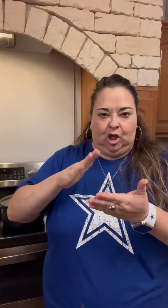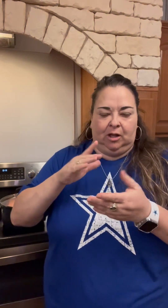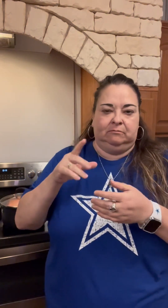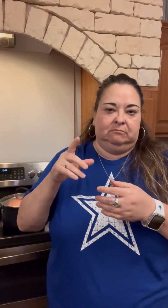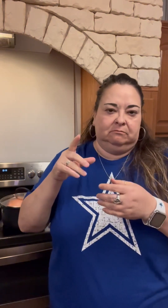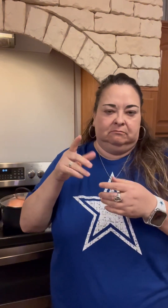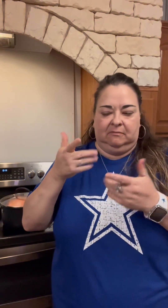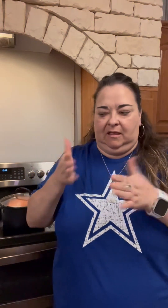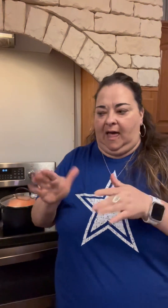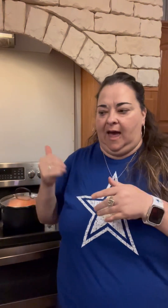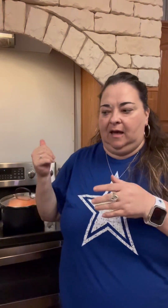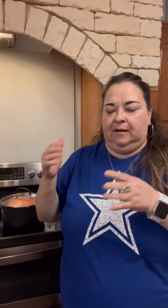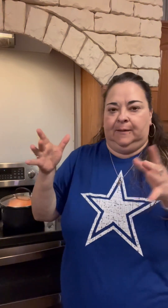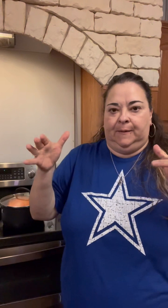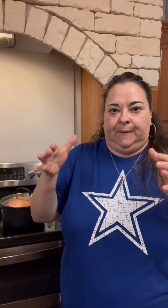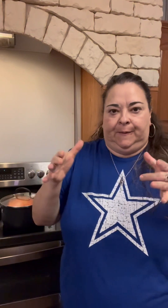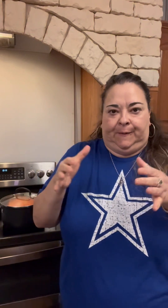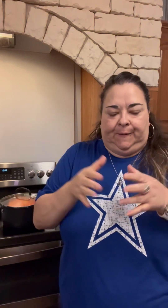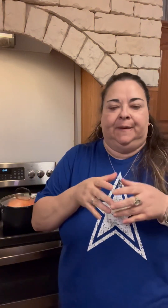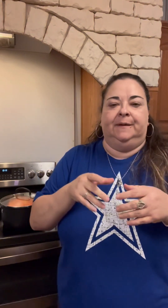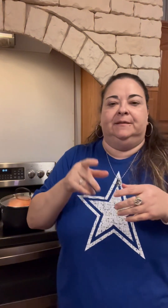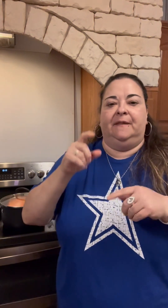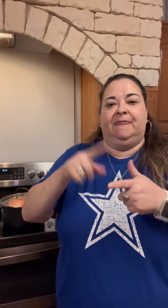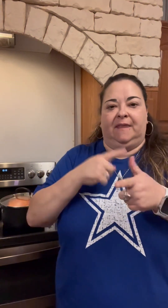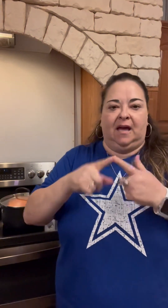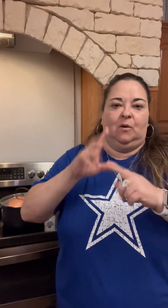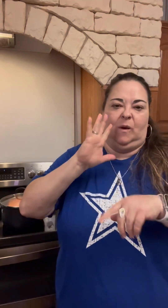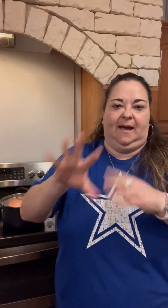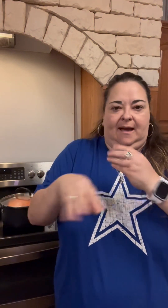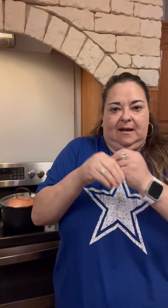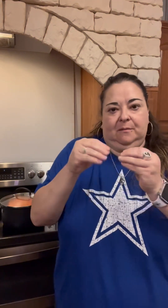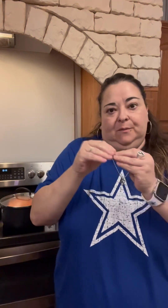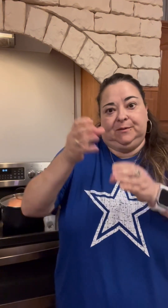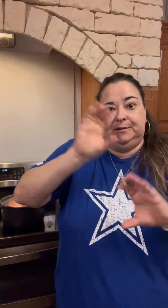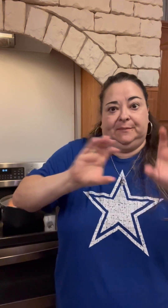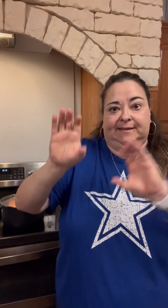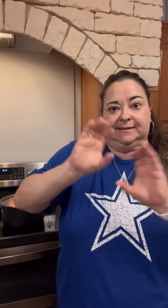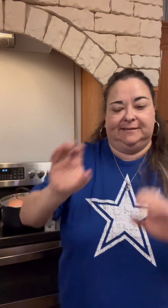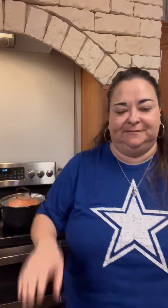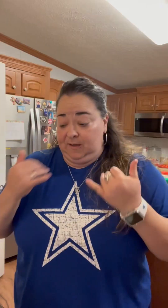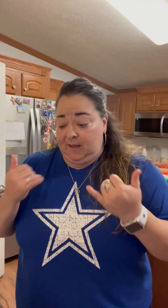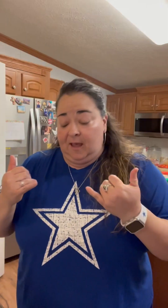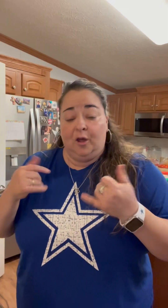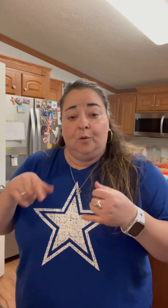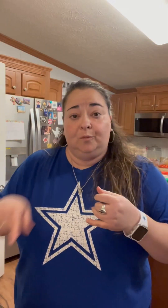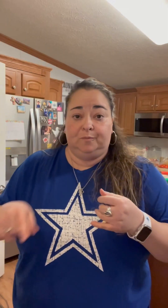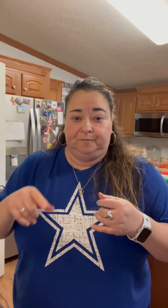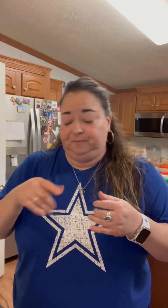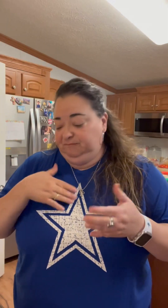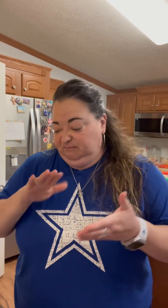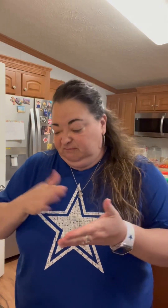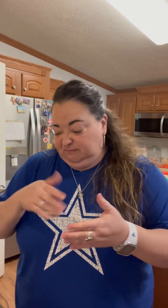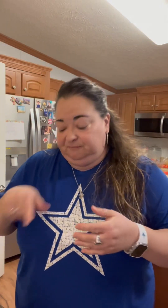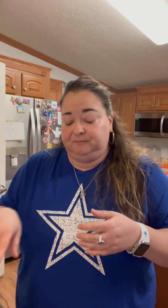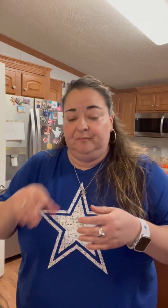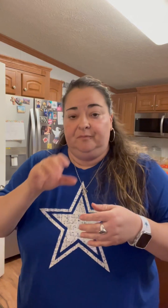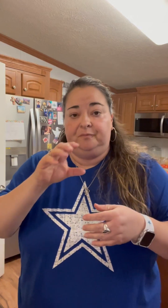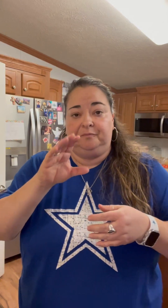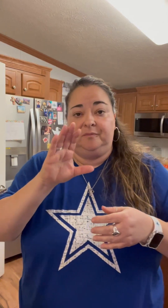and leave it. Let it cook down. And once it cooks down, we'll add in all the spices. So,